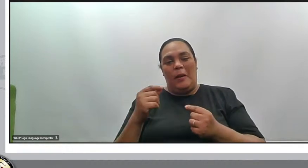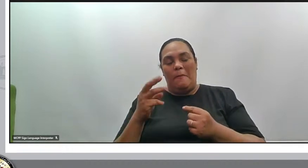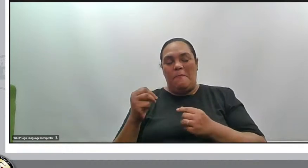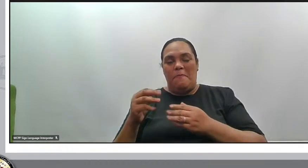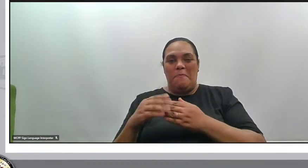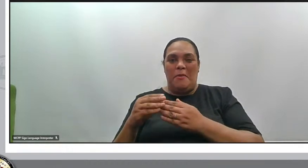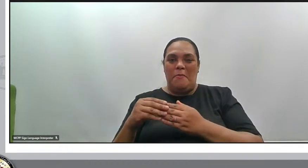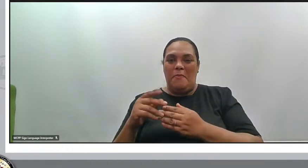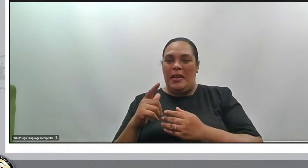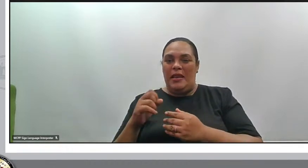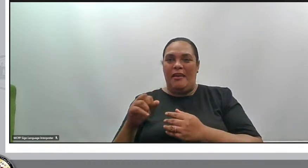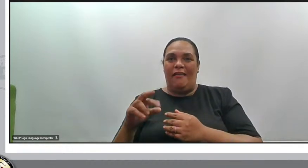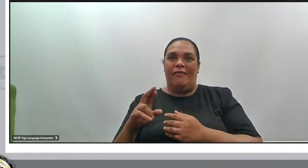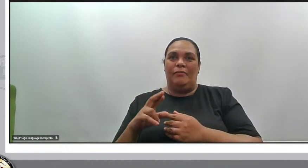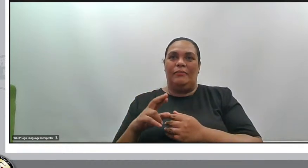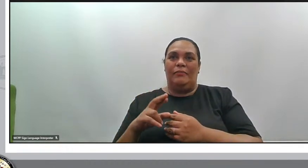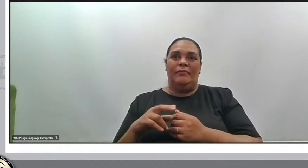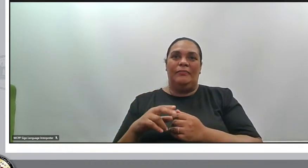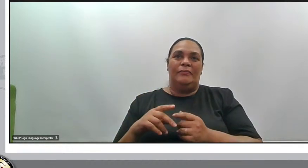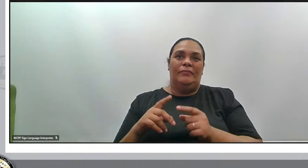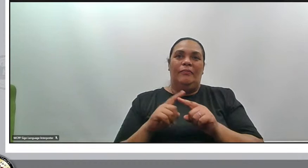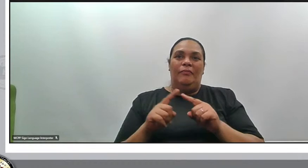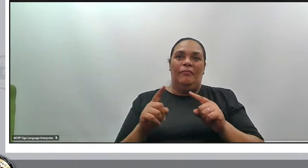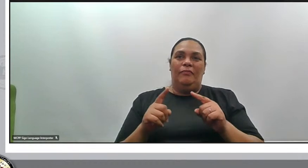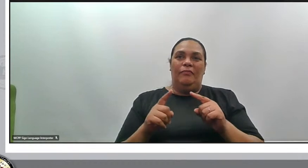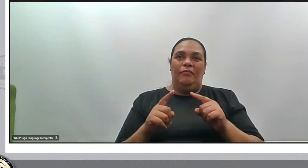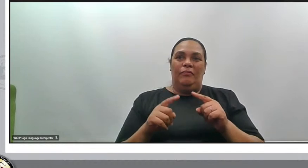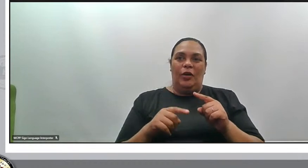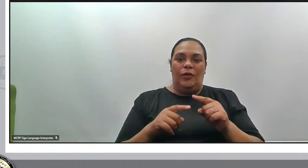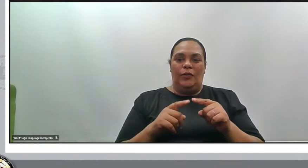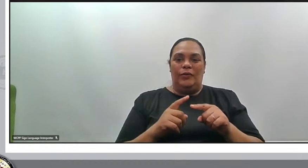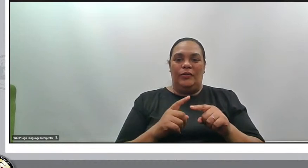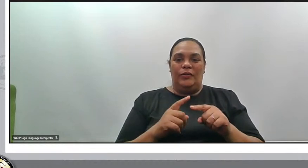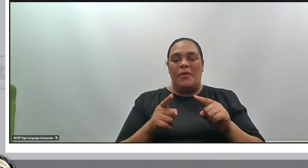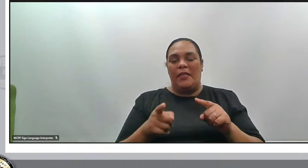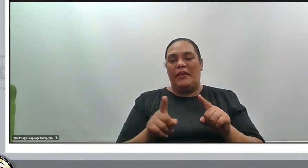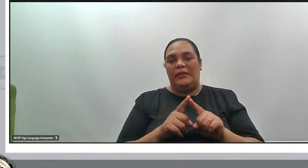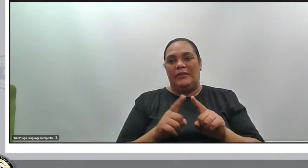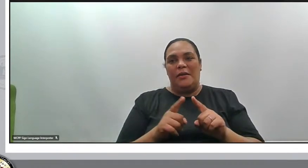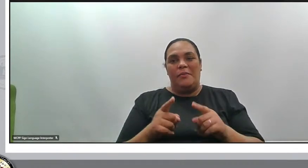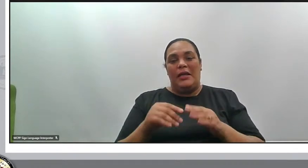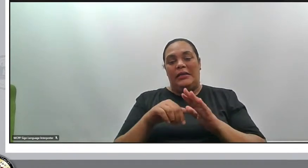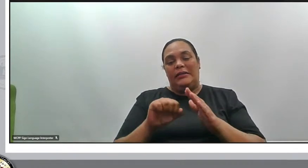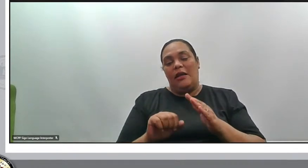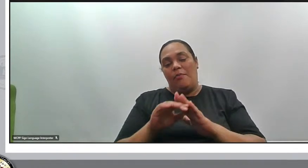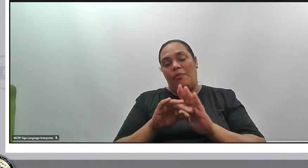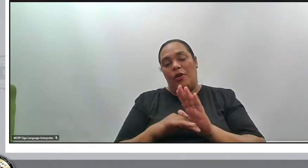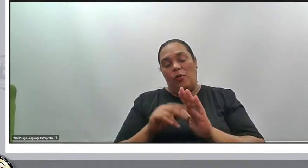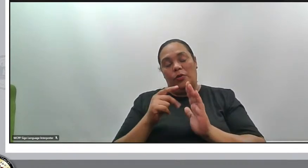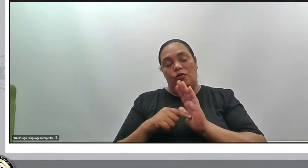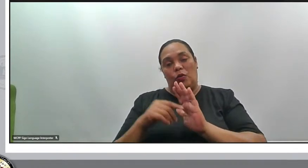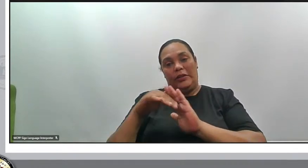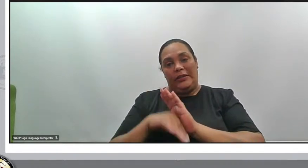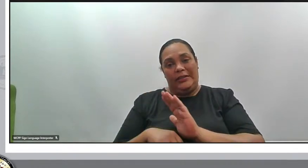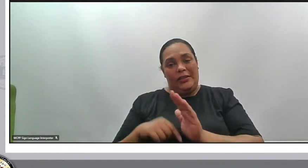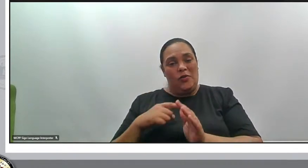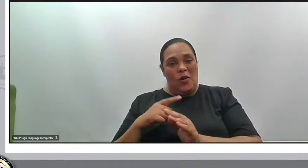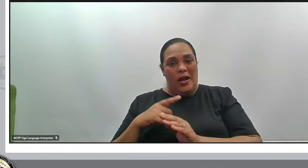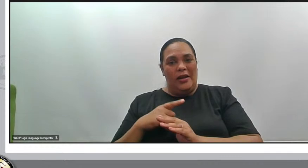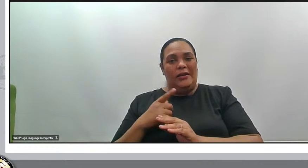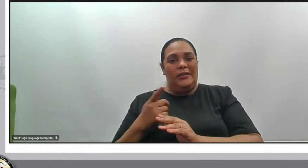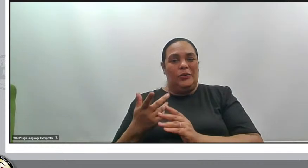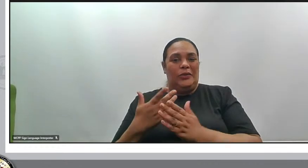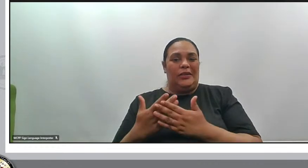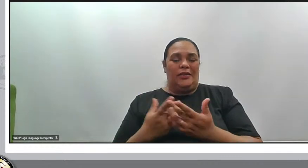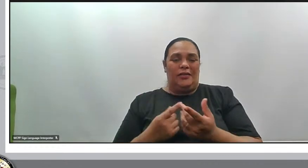Honourable Member Lecker mentioned the decrease of 25.89%. Just to mention that even though that sub-program is showing a decrease, the main reason for that, and if I can maybe just